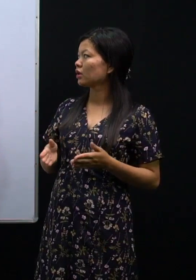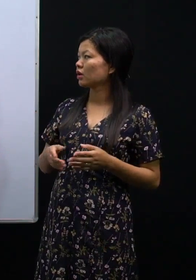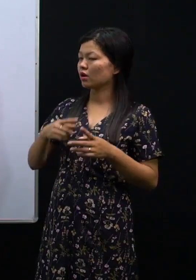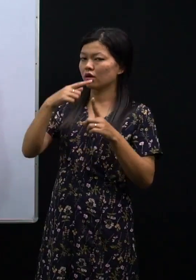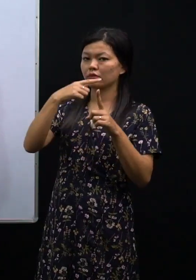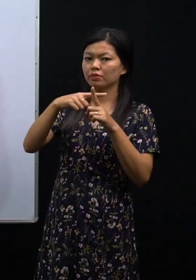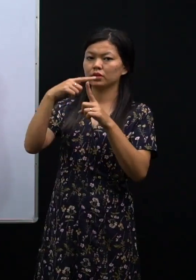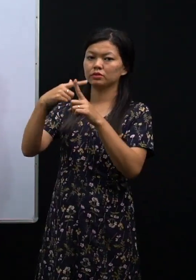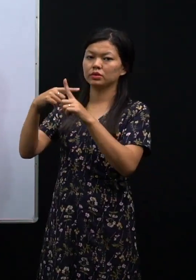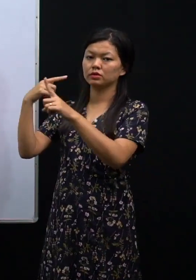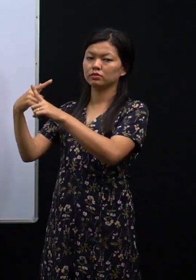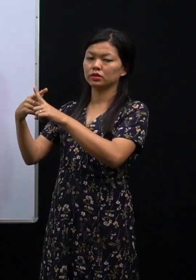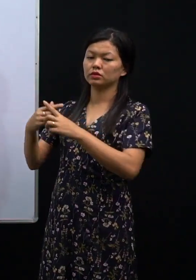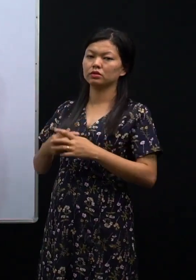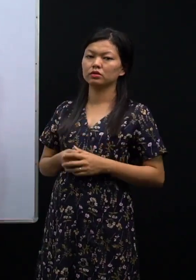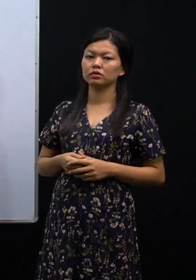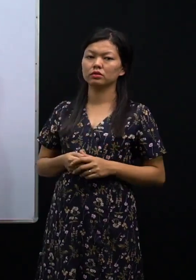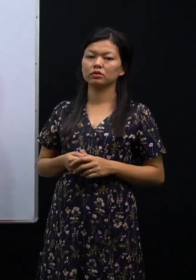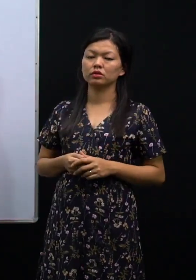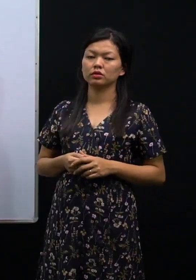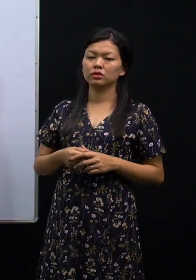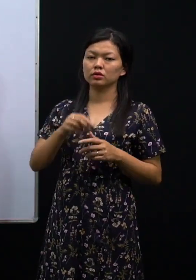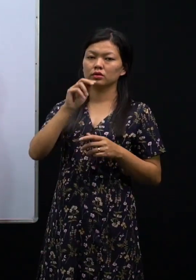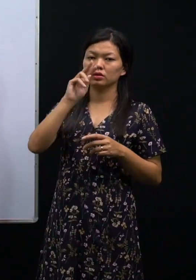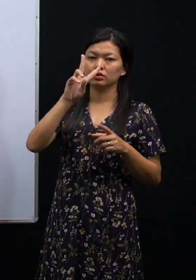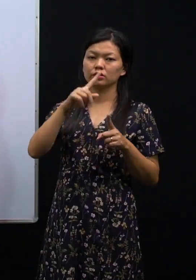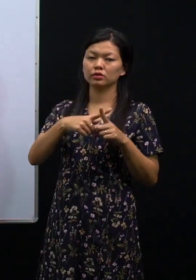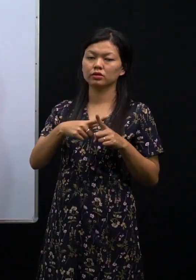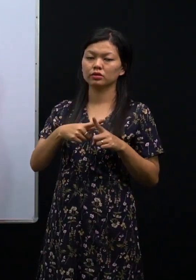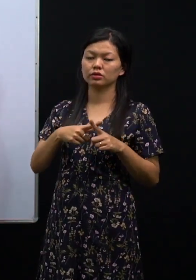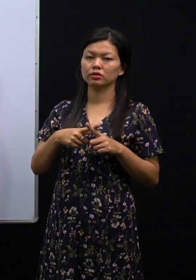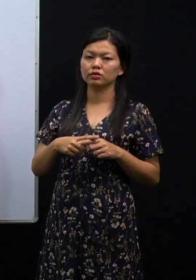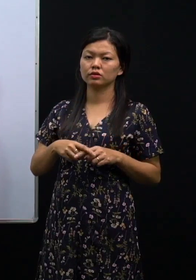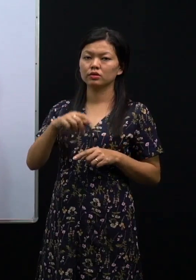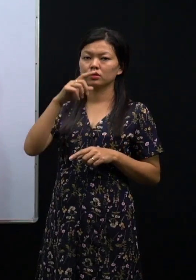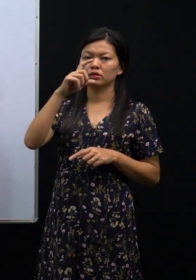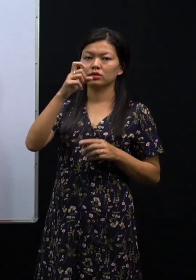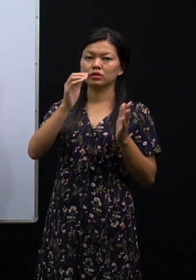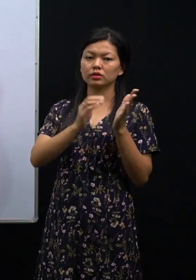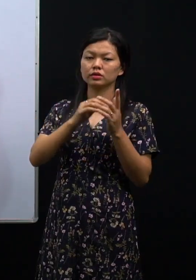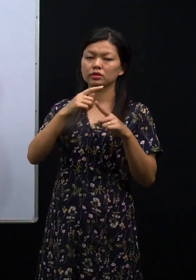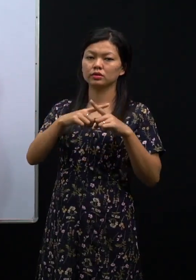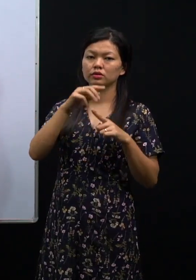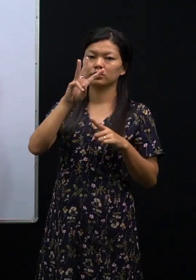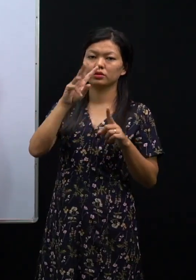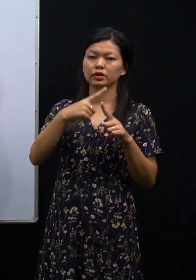plus plus plus 2 into 2 is the formulas, then 7z into 3x.